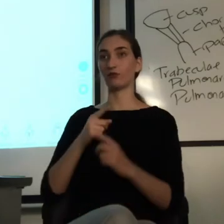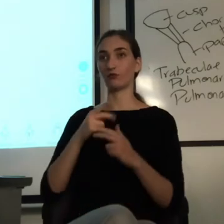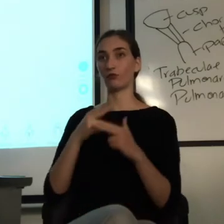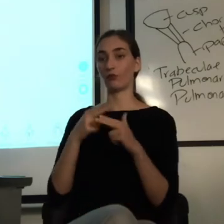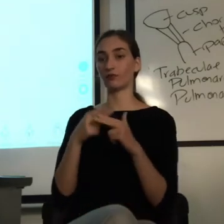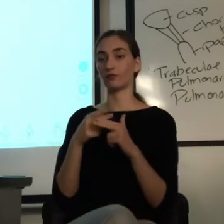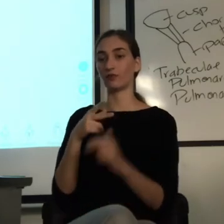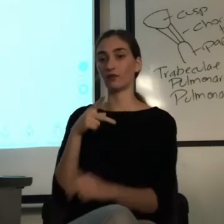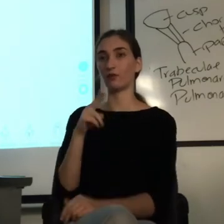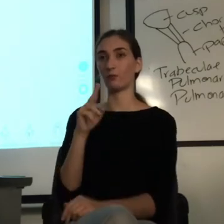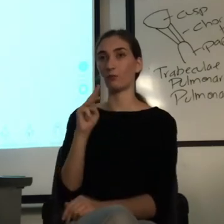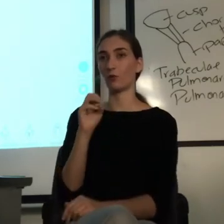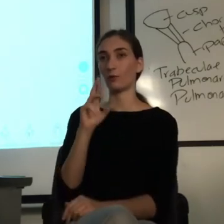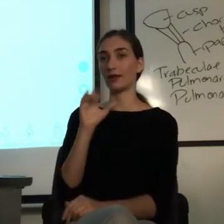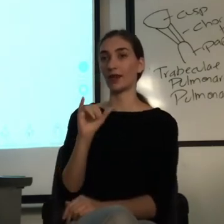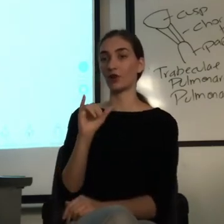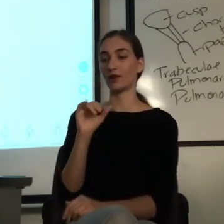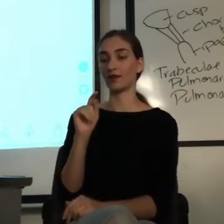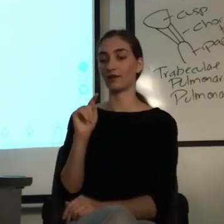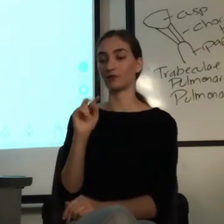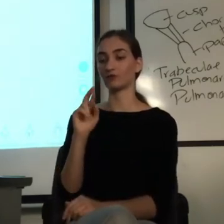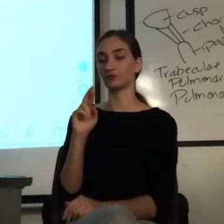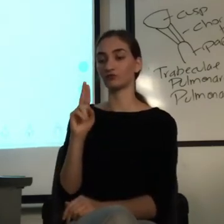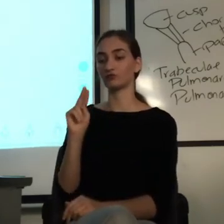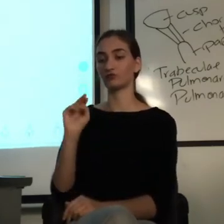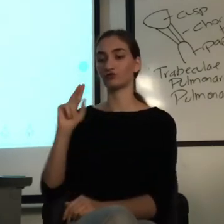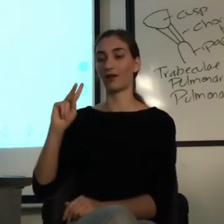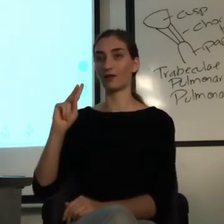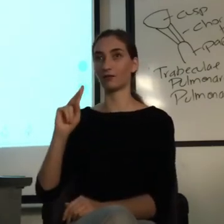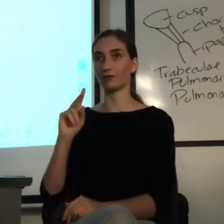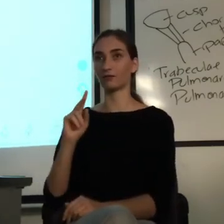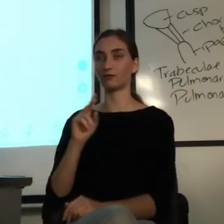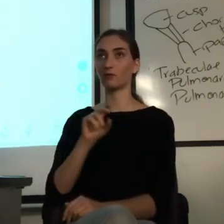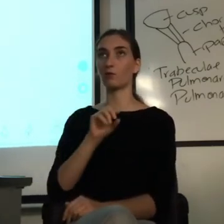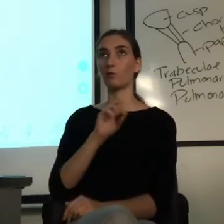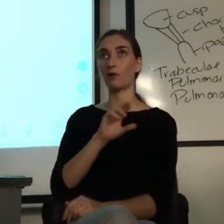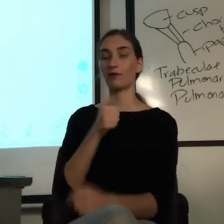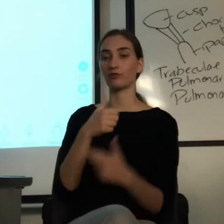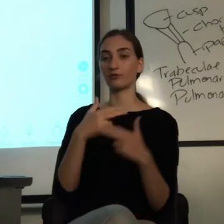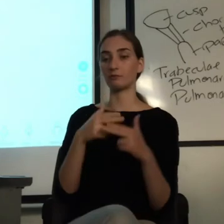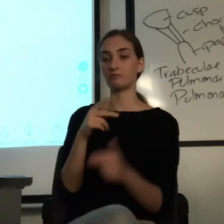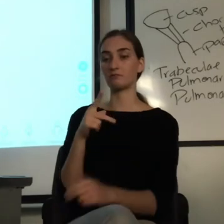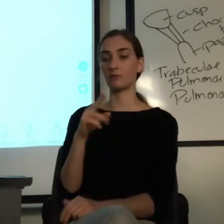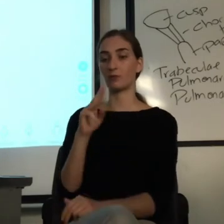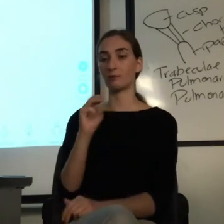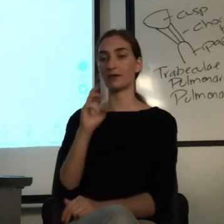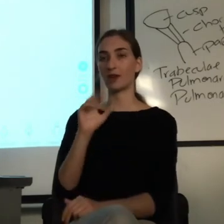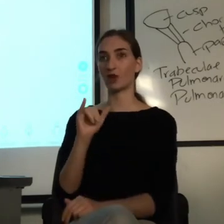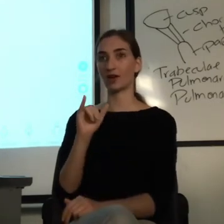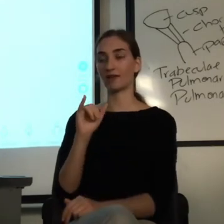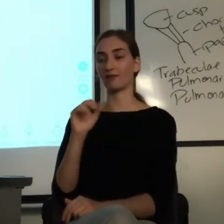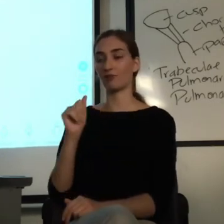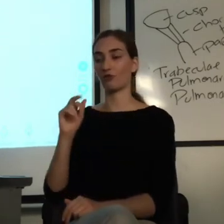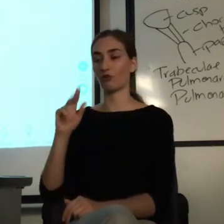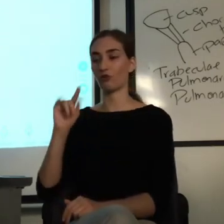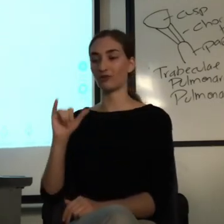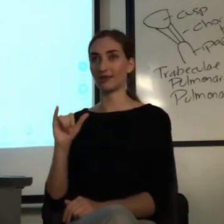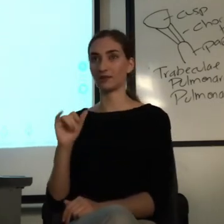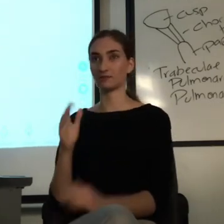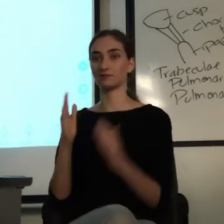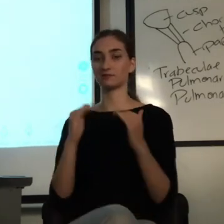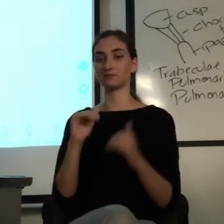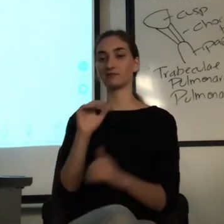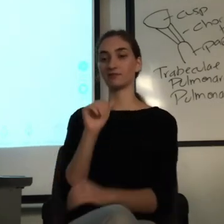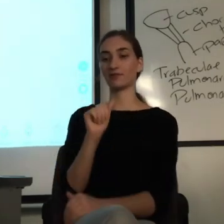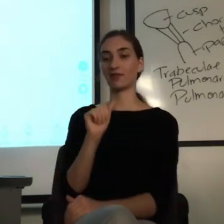The pulmonary trunk or pulmonary artery. This is the aorta. It first ascends and it arches over, but that's